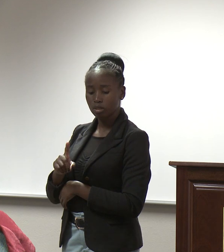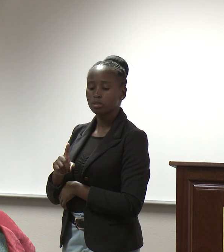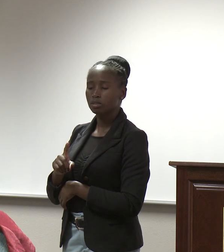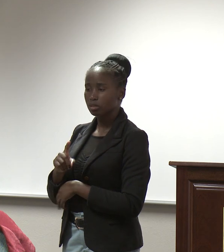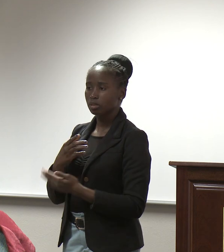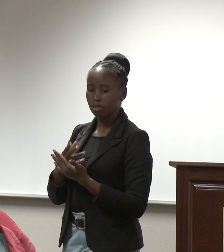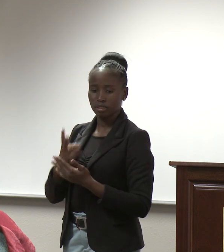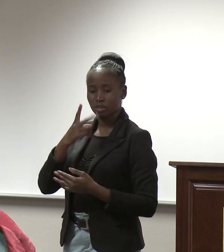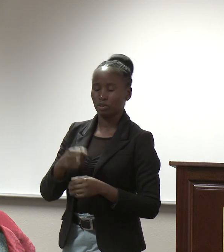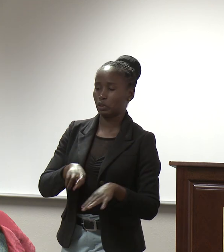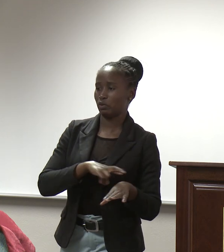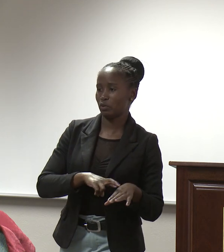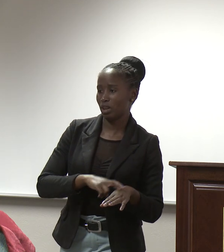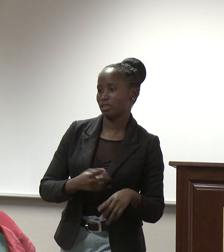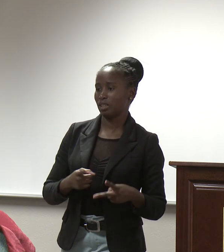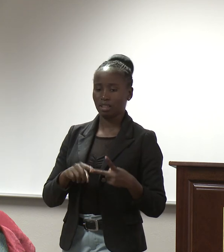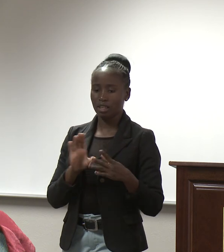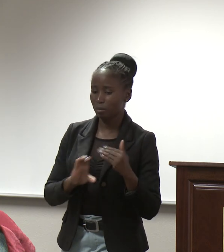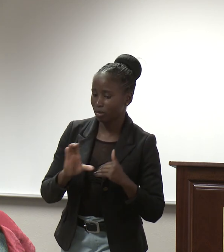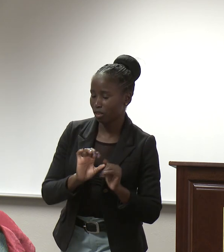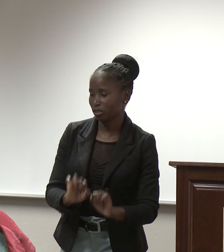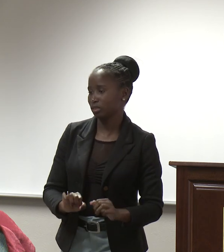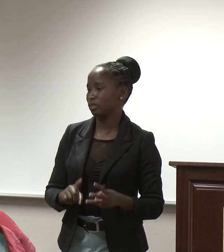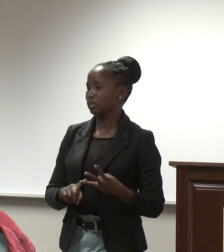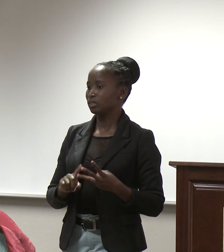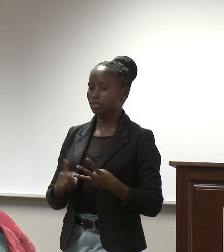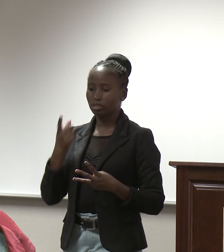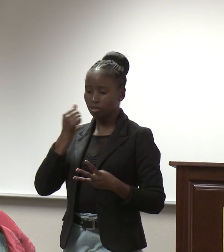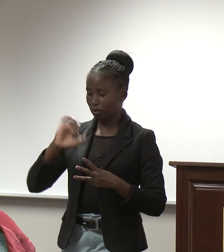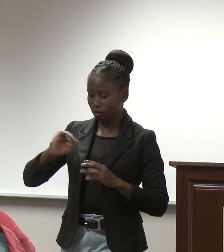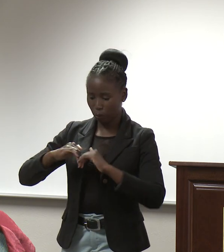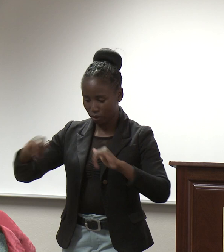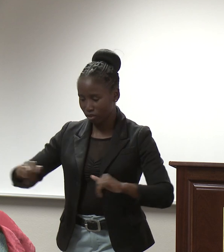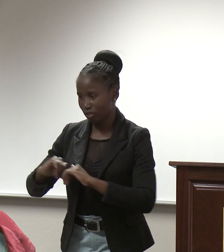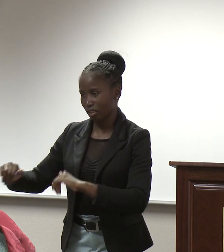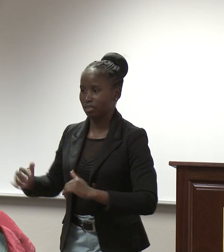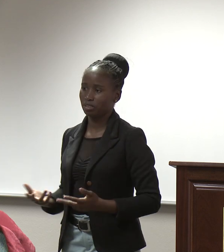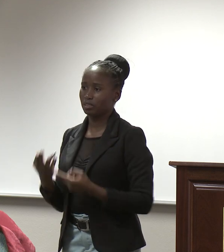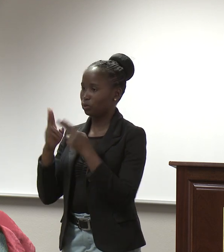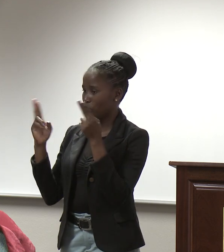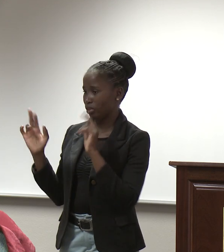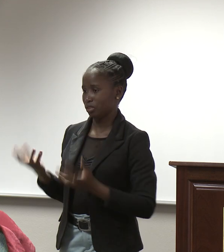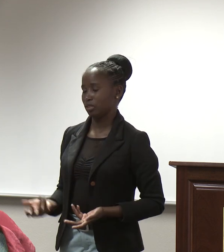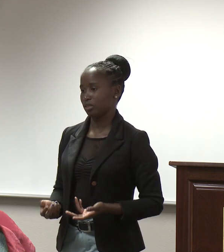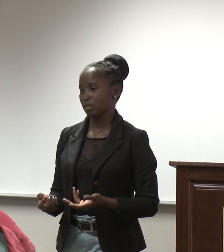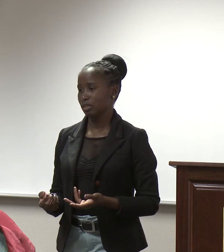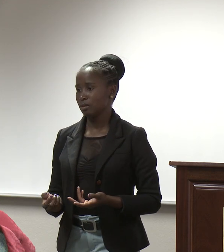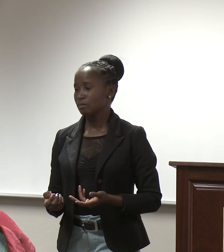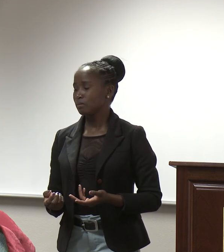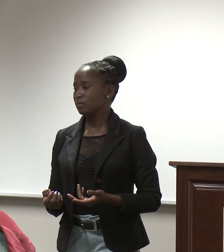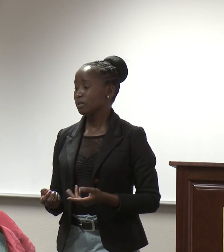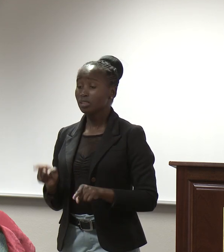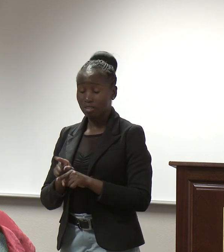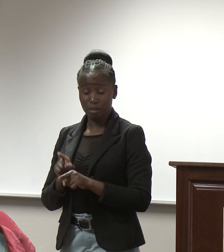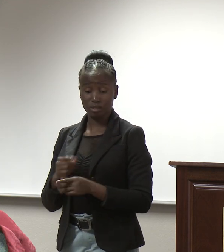how racist, how capitalist, how sexist the university is. So paradoxically, the misery of